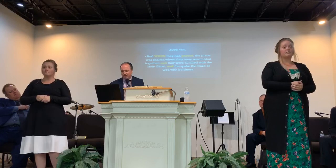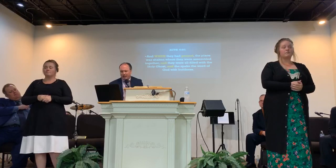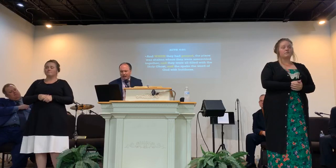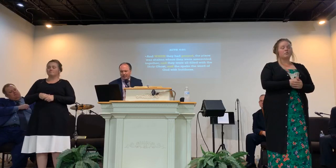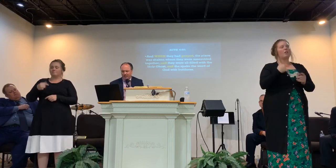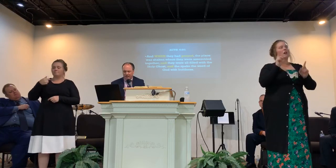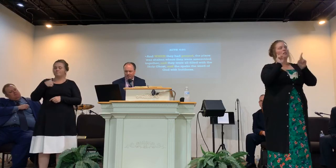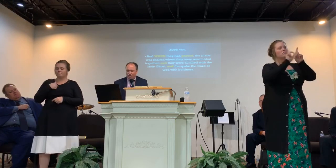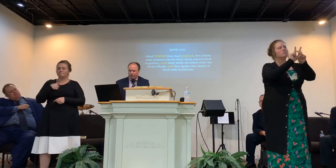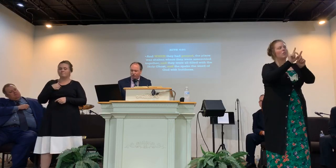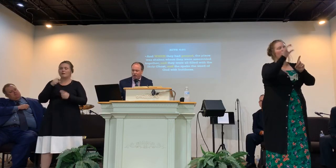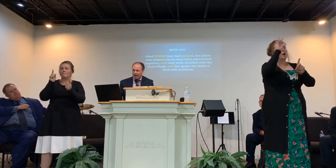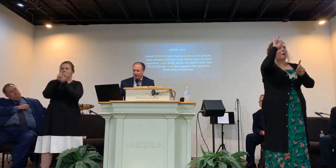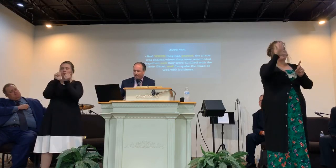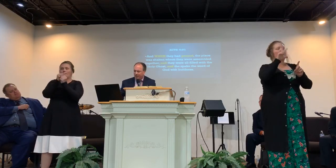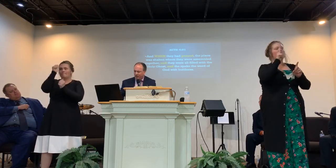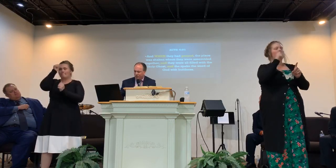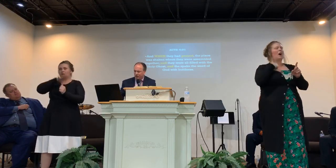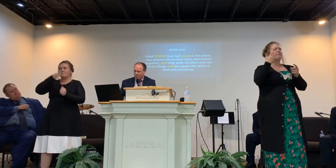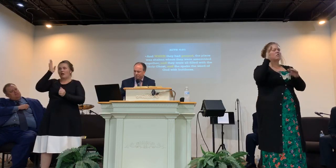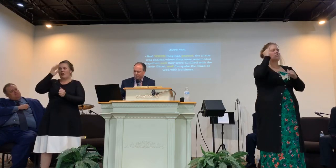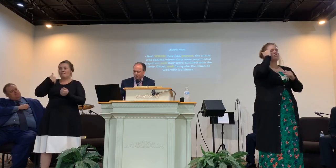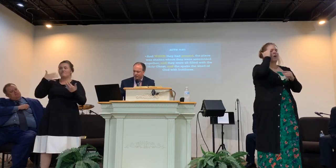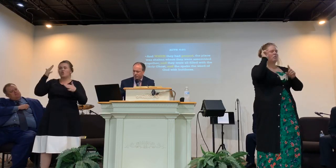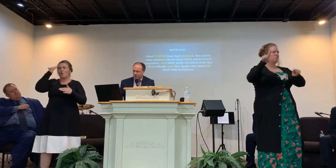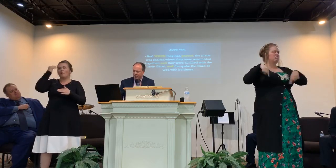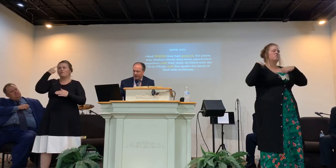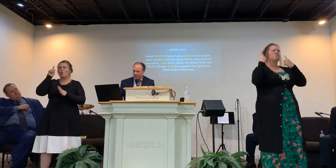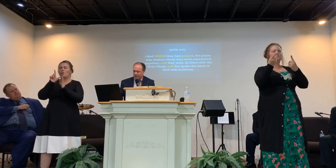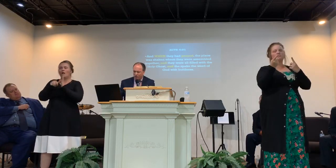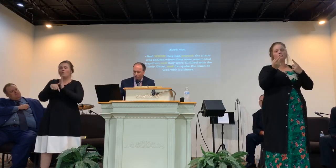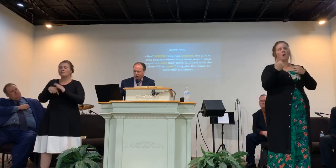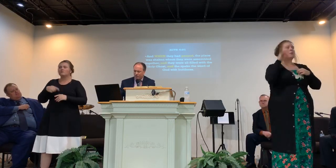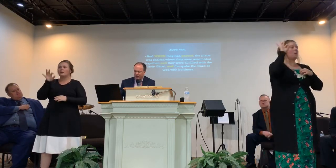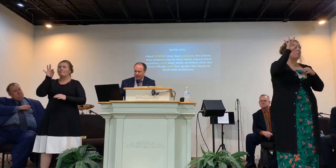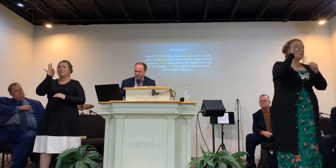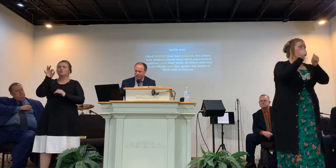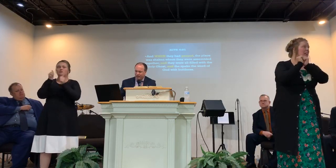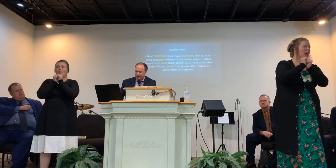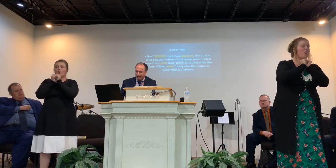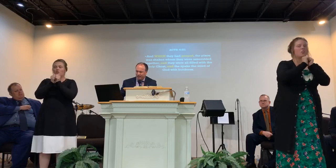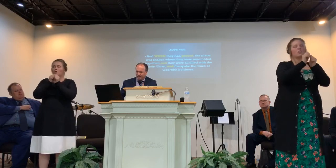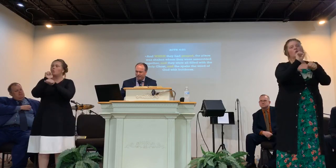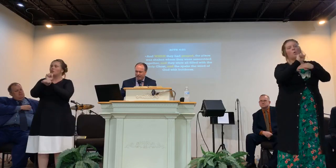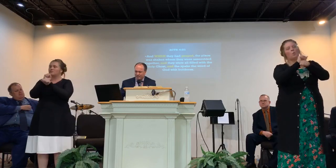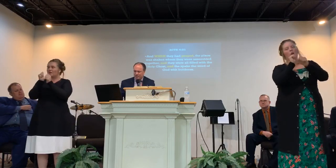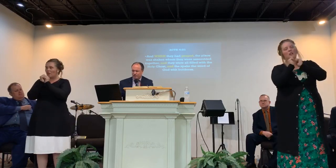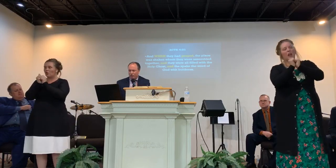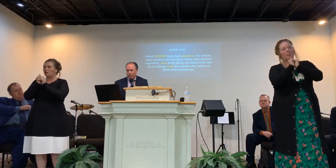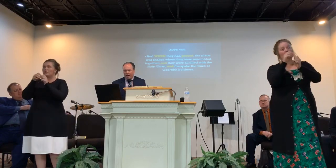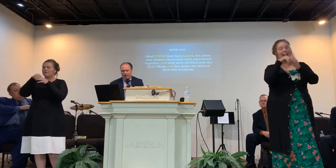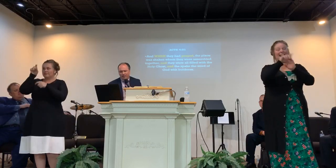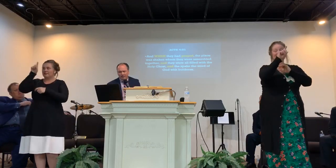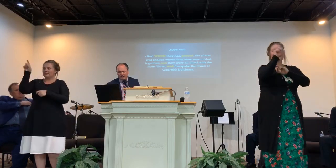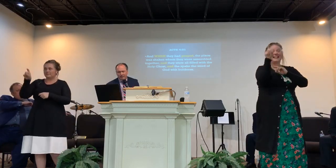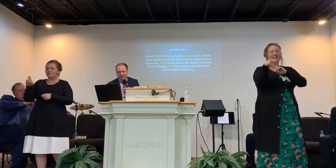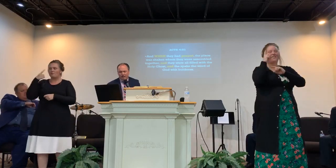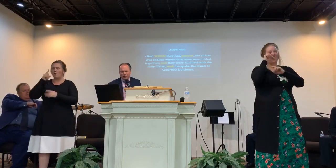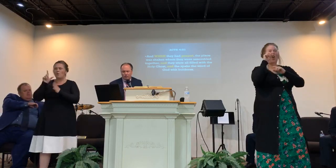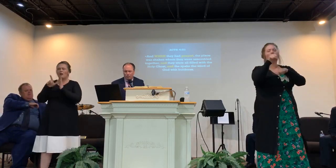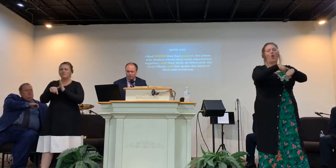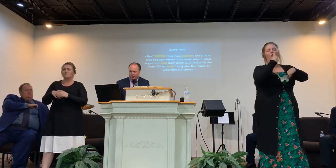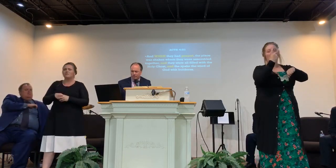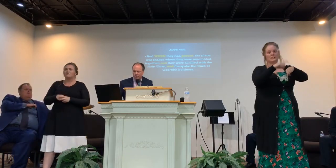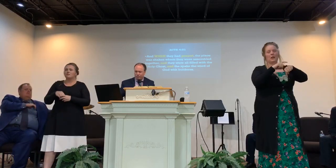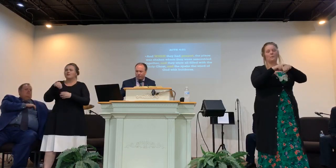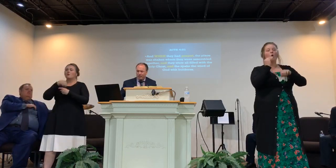with a man of God that I'd known for a while. We had ministered together and worked together in Texas for a while in